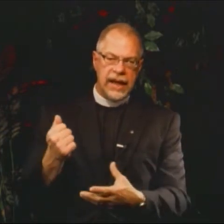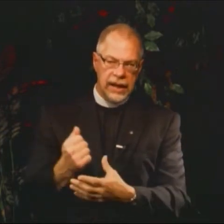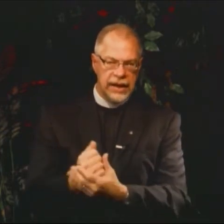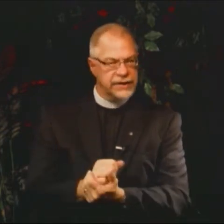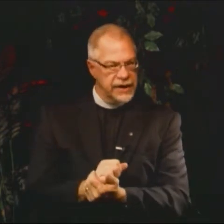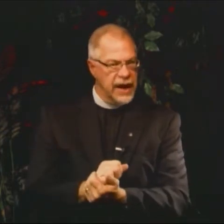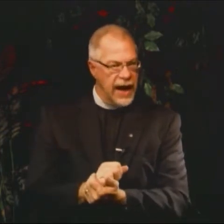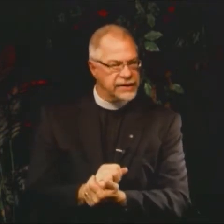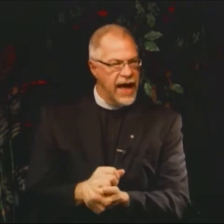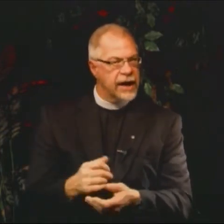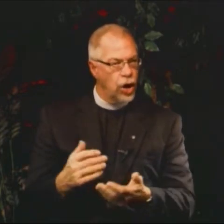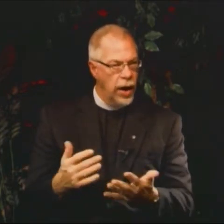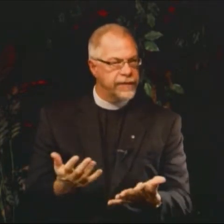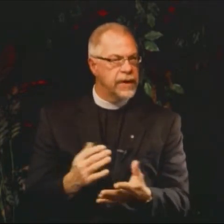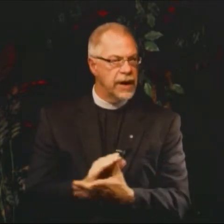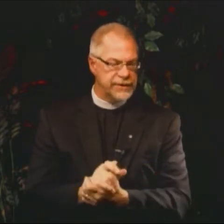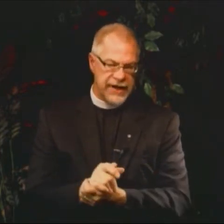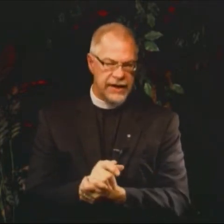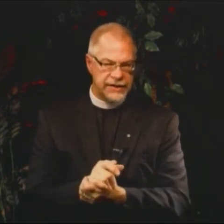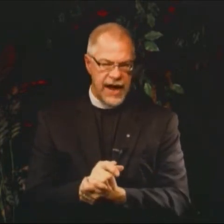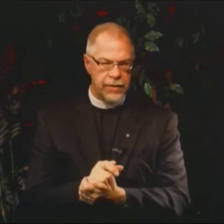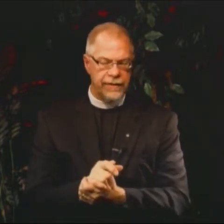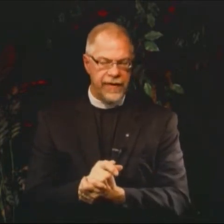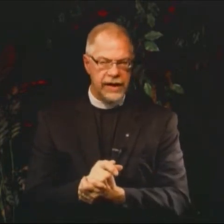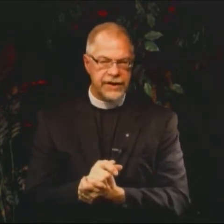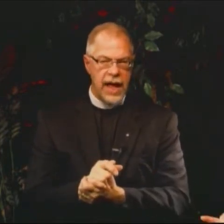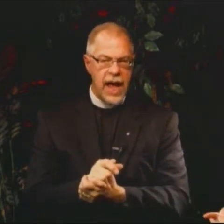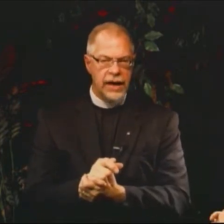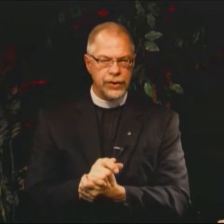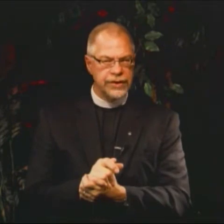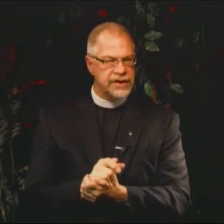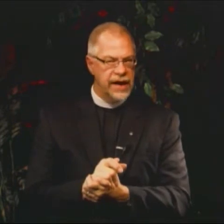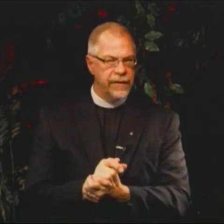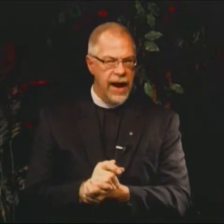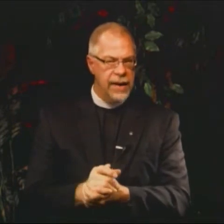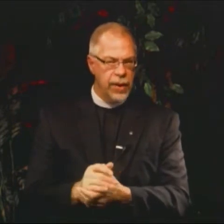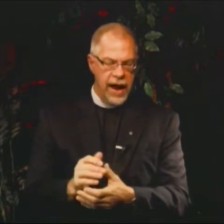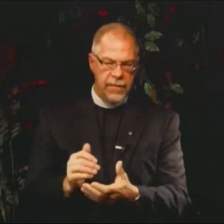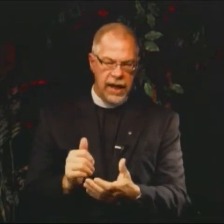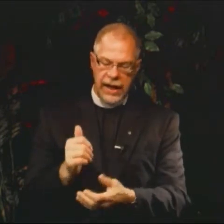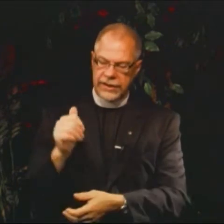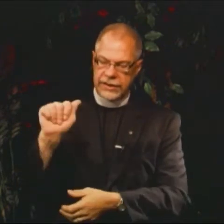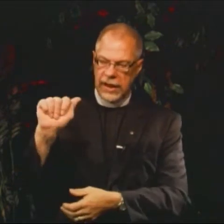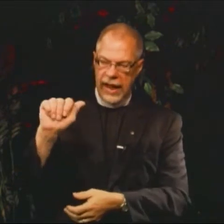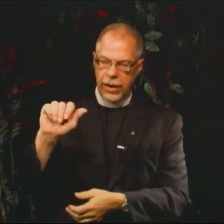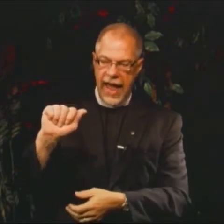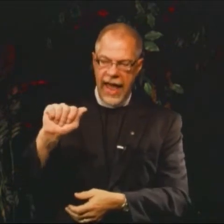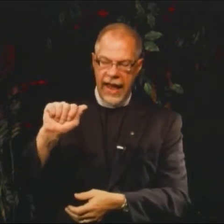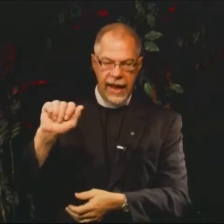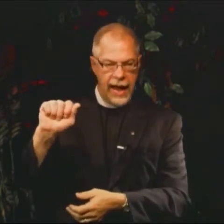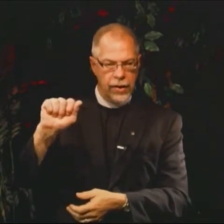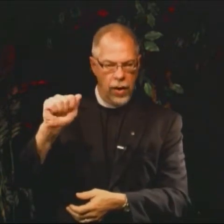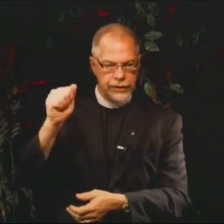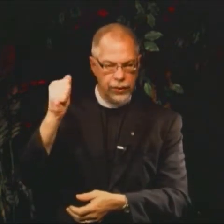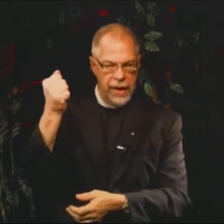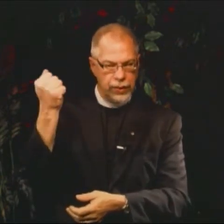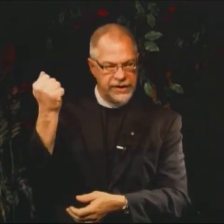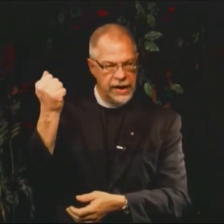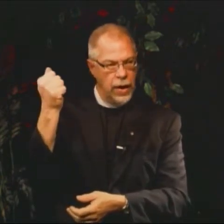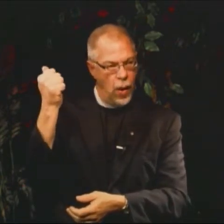his son Isaac and offer him up as that sacrifice. And so the sign for Abraham is the letter A, and also representing